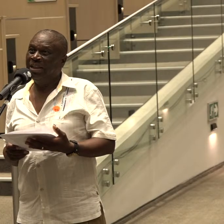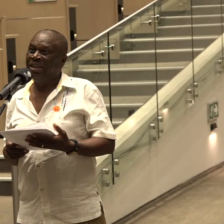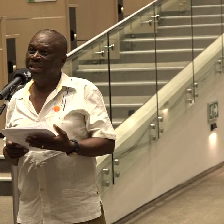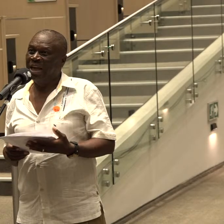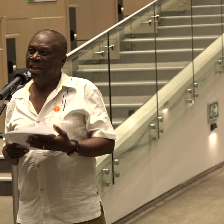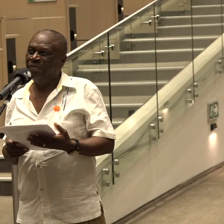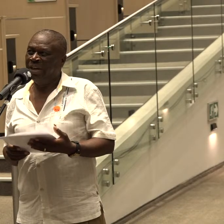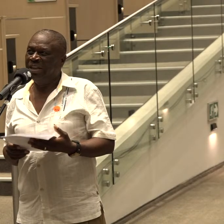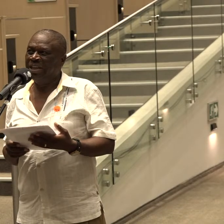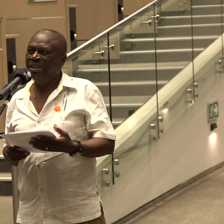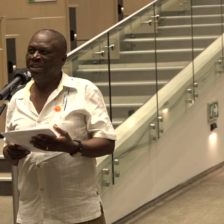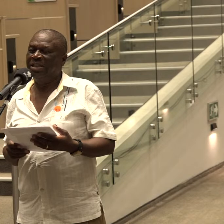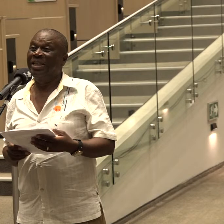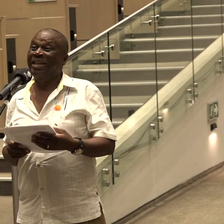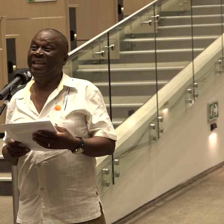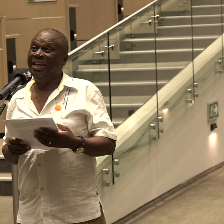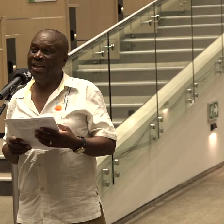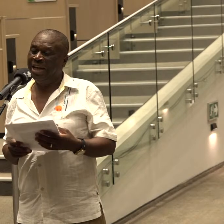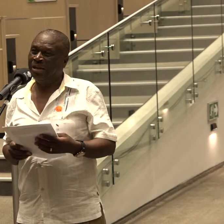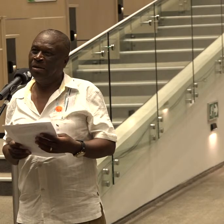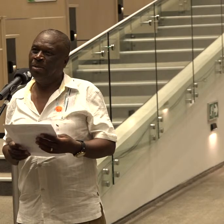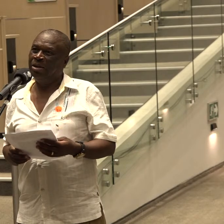it disadvantages